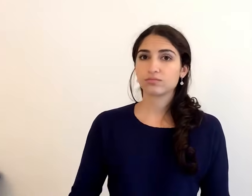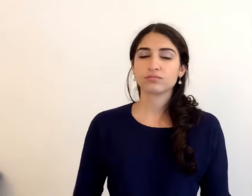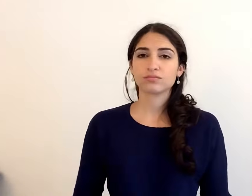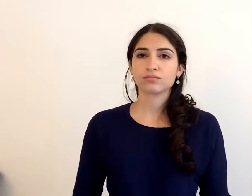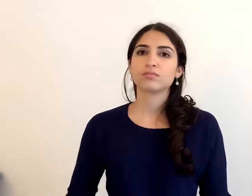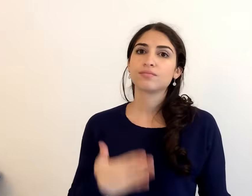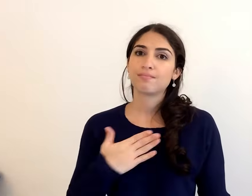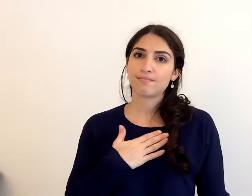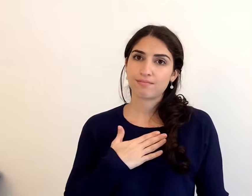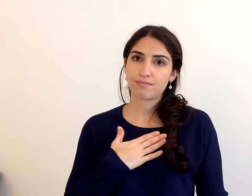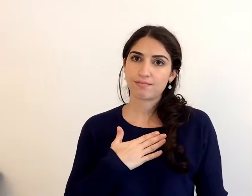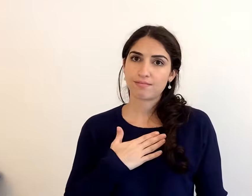Yours, mine.